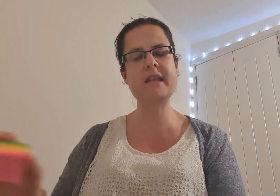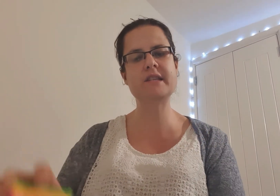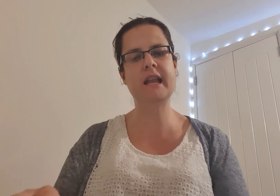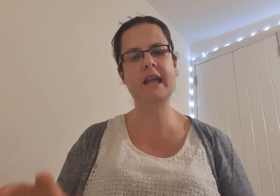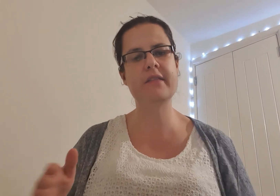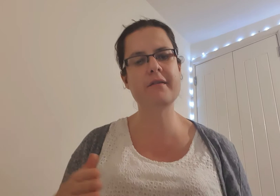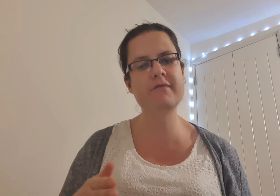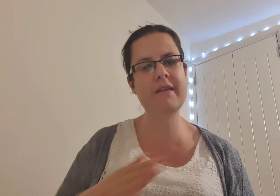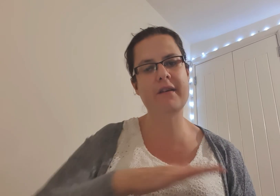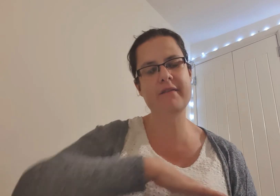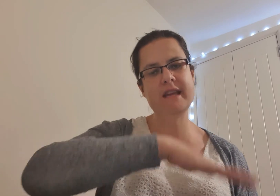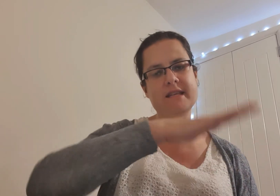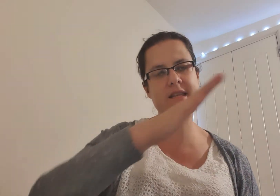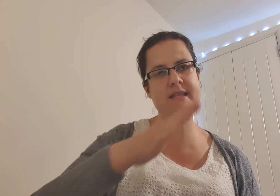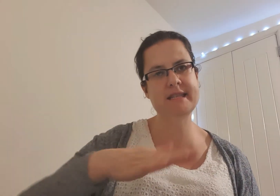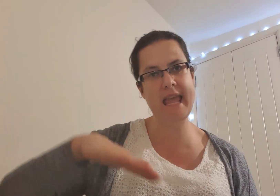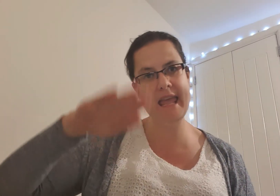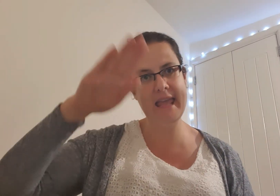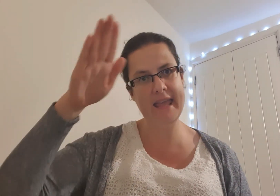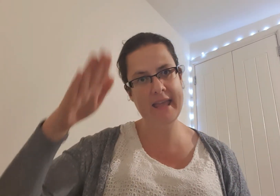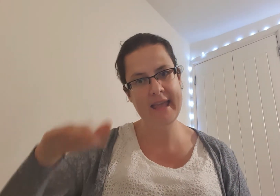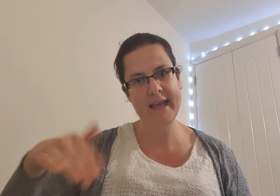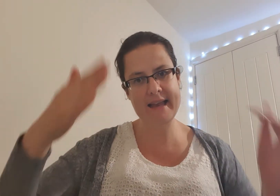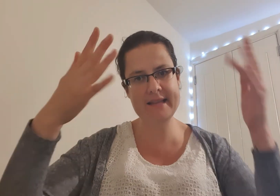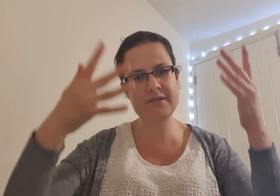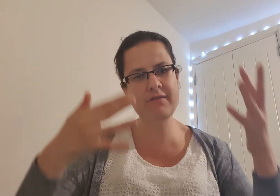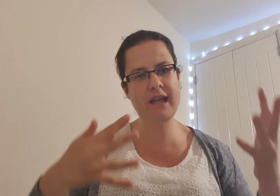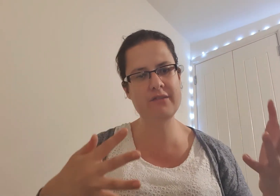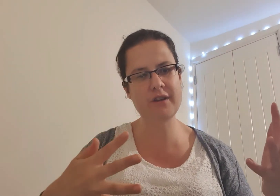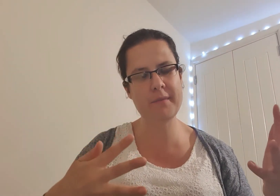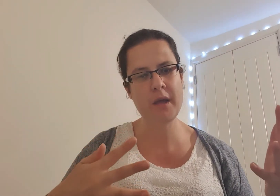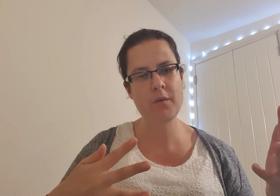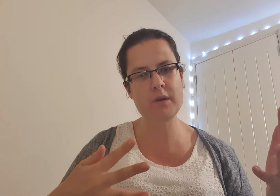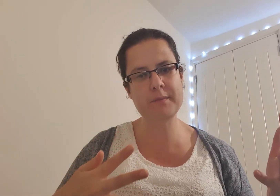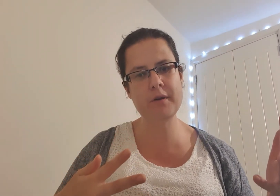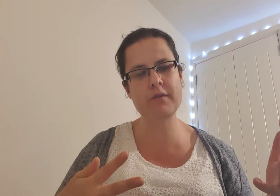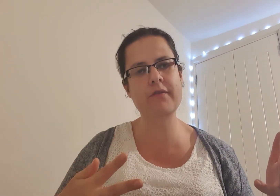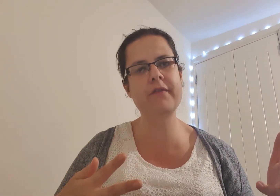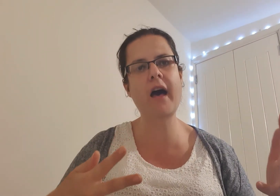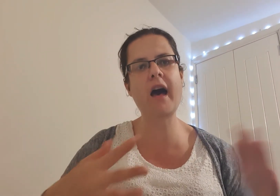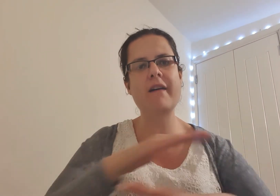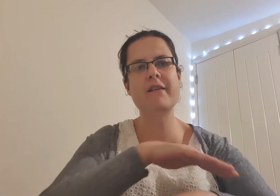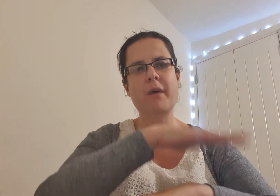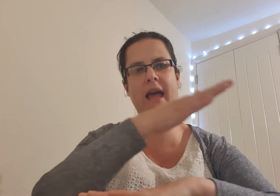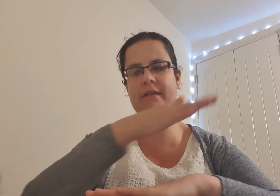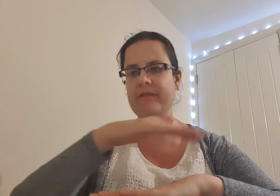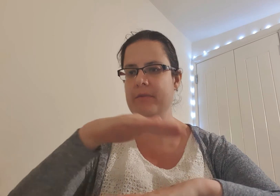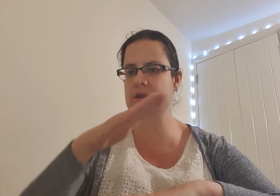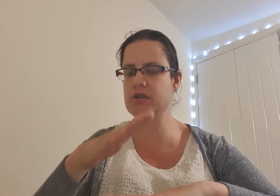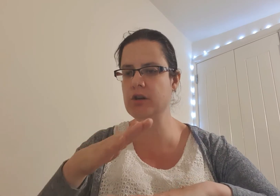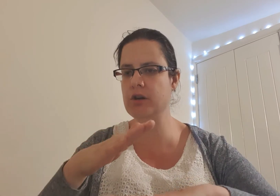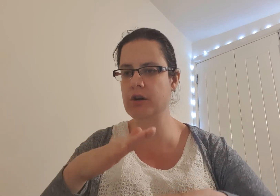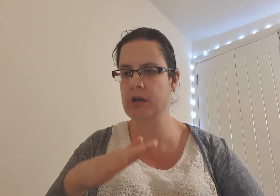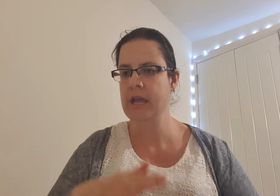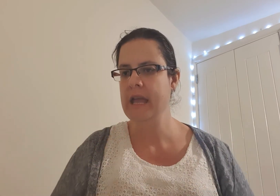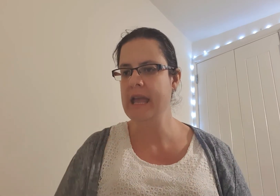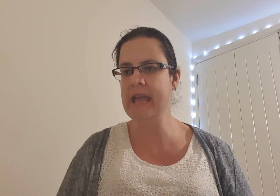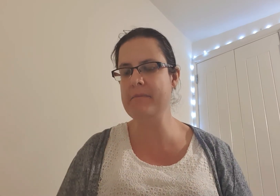Eventually, the river reached the sea. And little raindrop was pulled far away from the shore. He